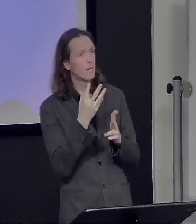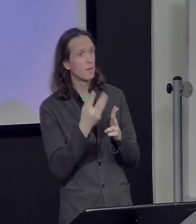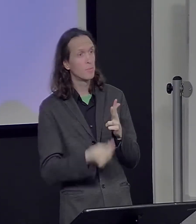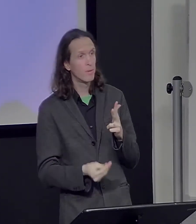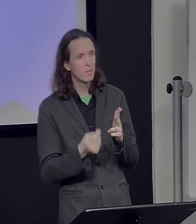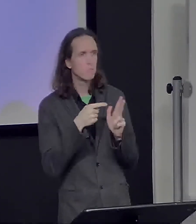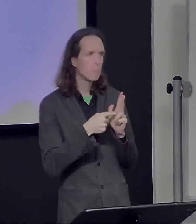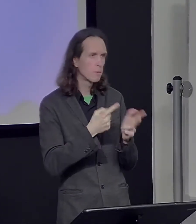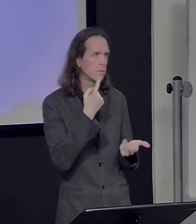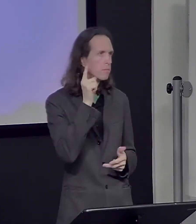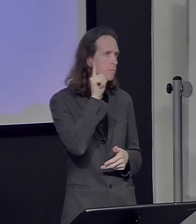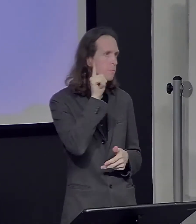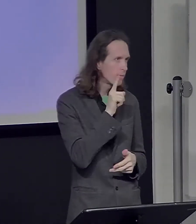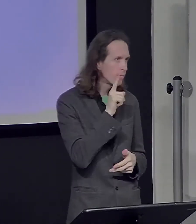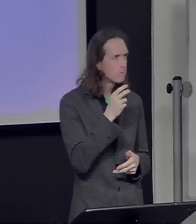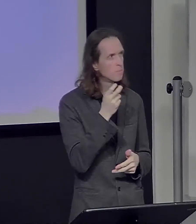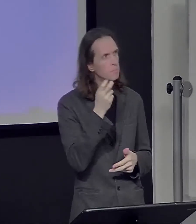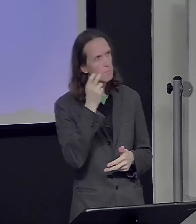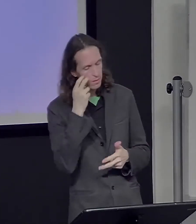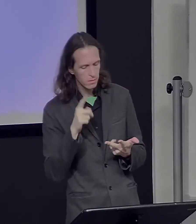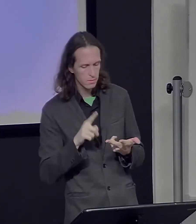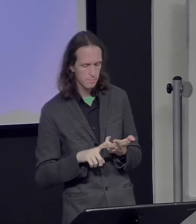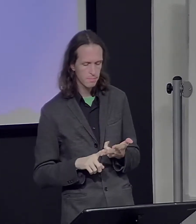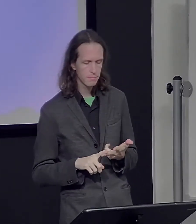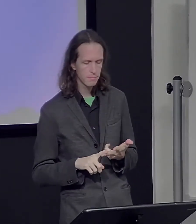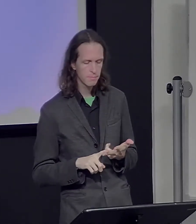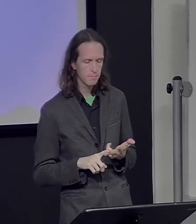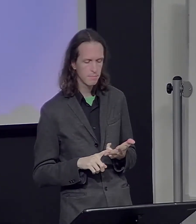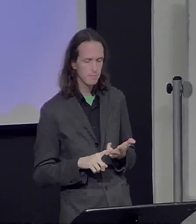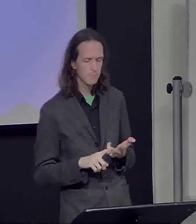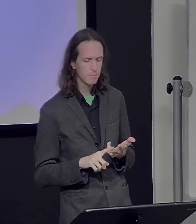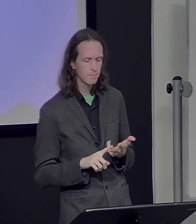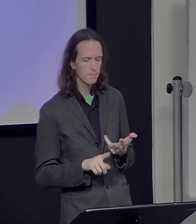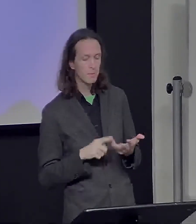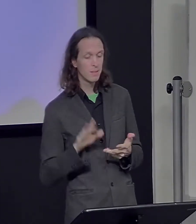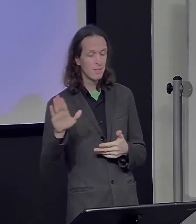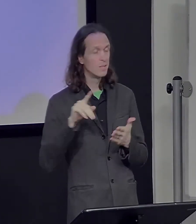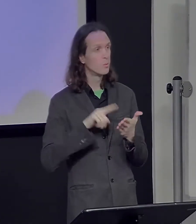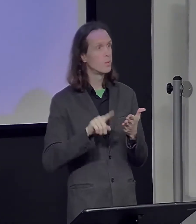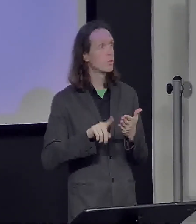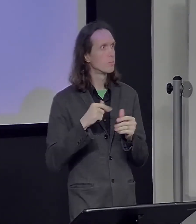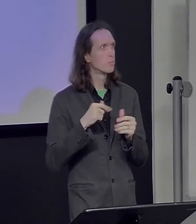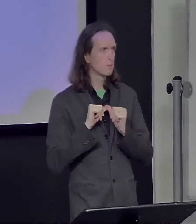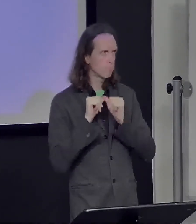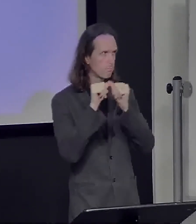and the impact of sensory deprivation, for example, on deaf and blind individuals.